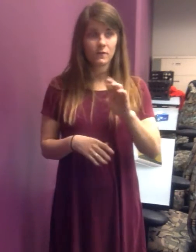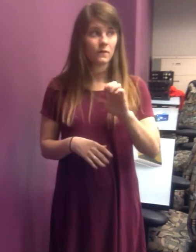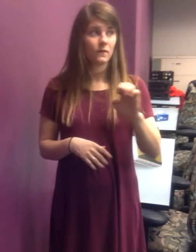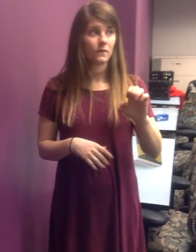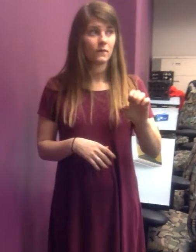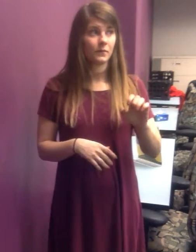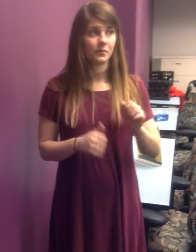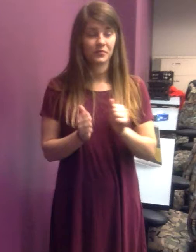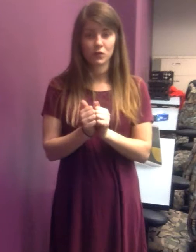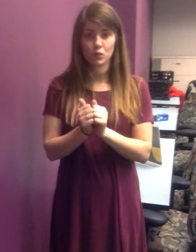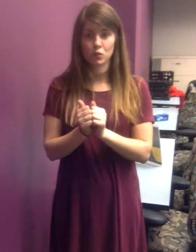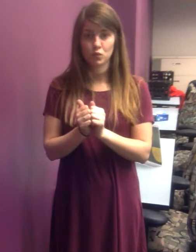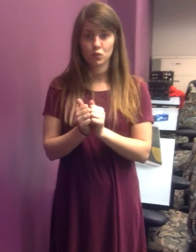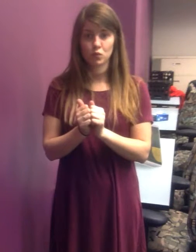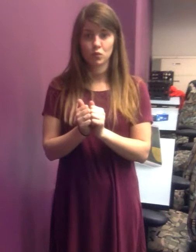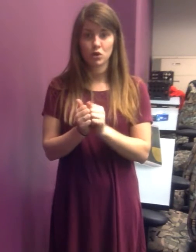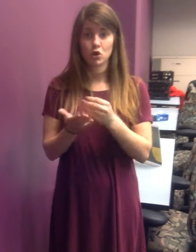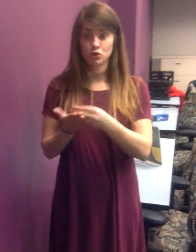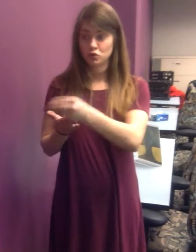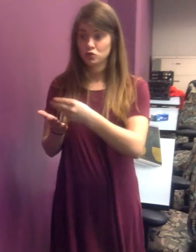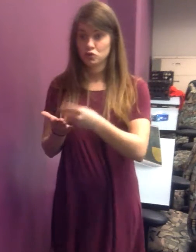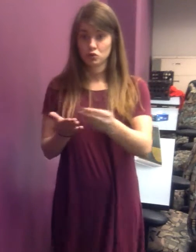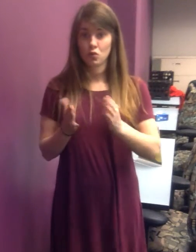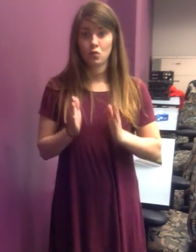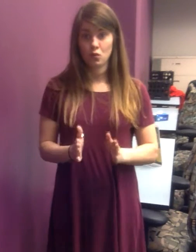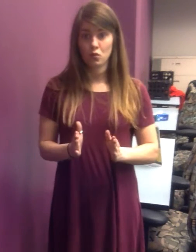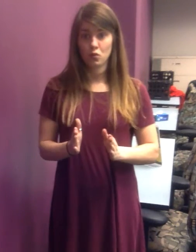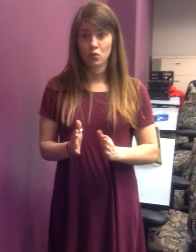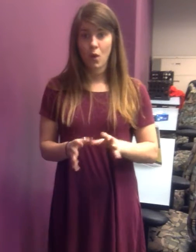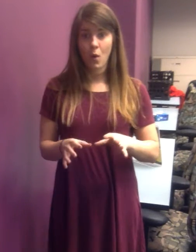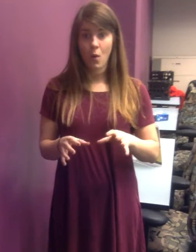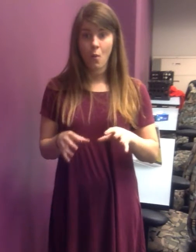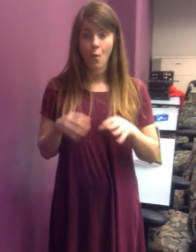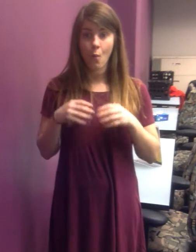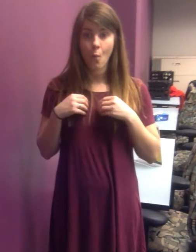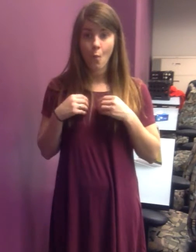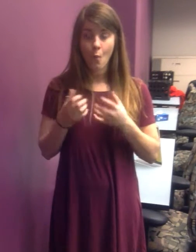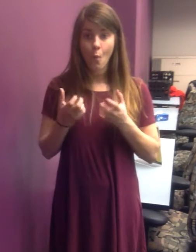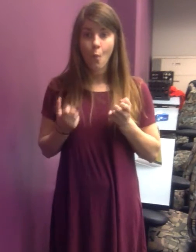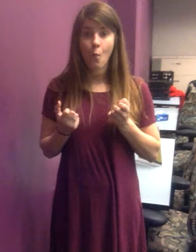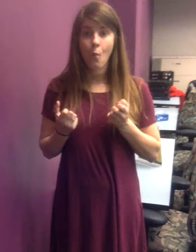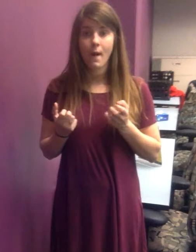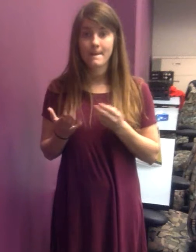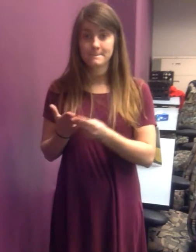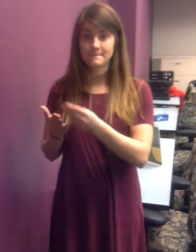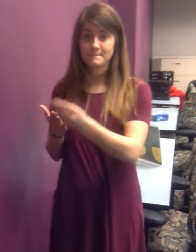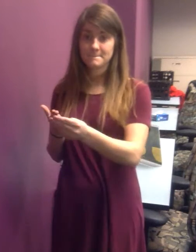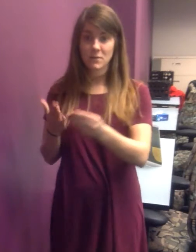to anonymous funding, which insulates the giver from any kind of political fallout from their giving. It's that